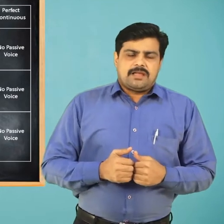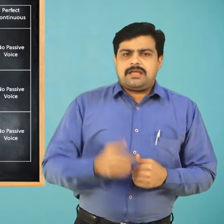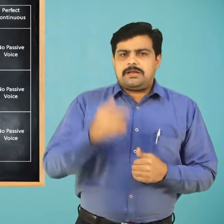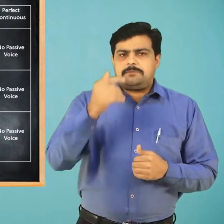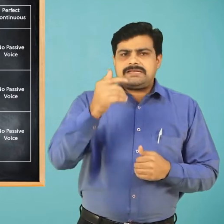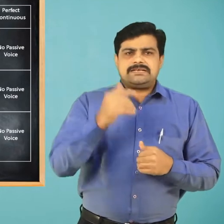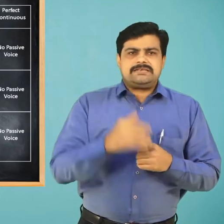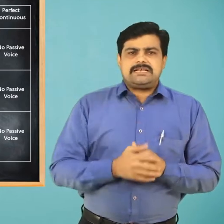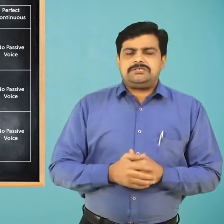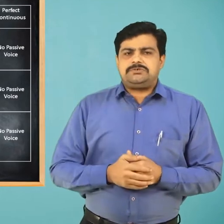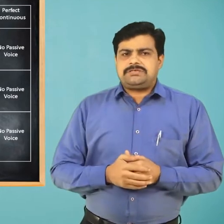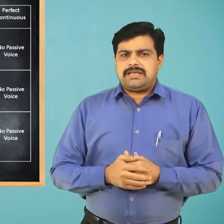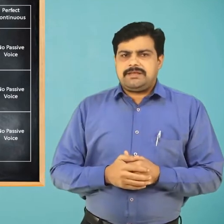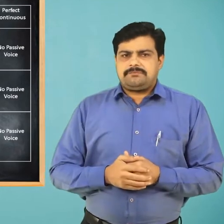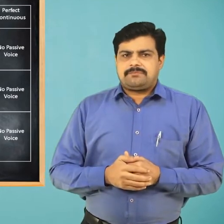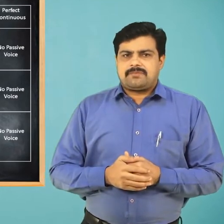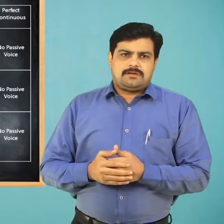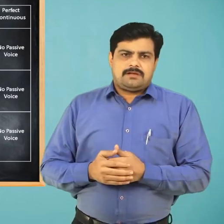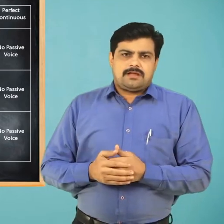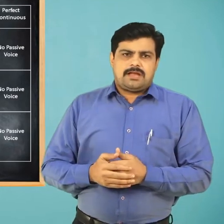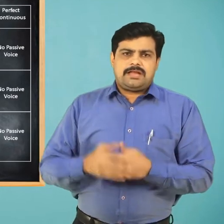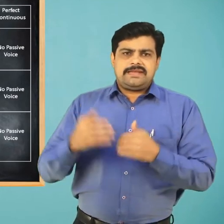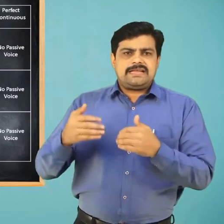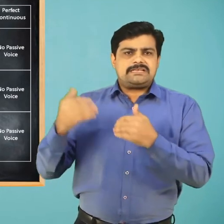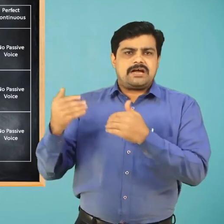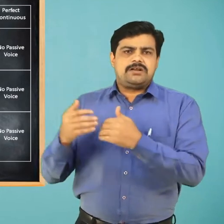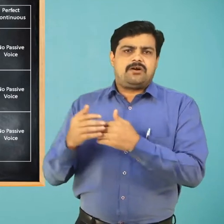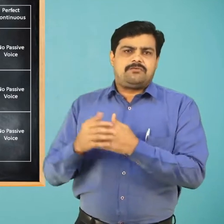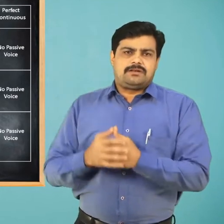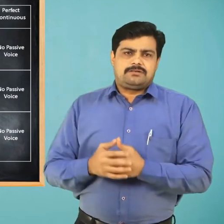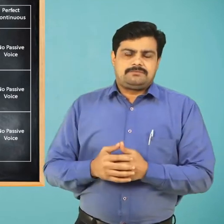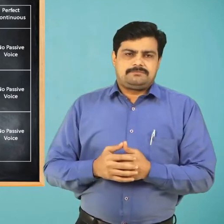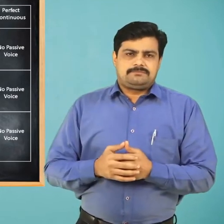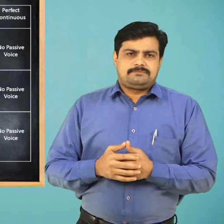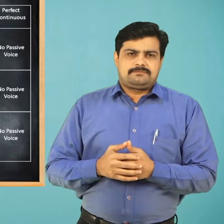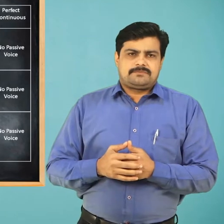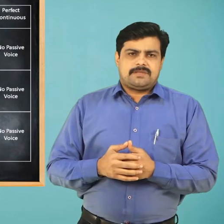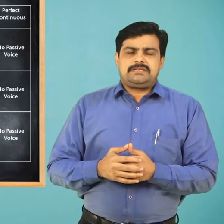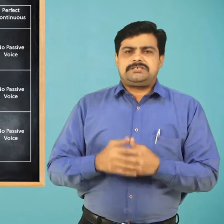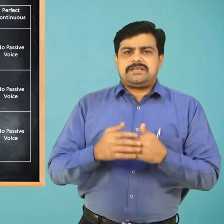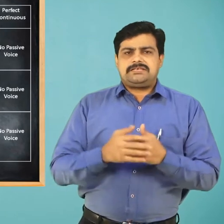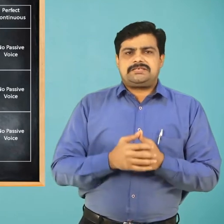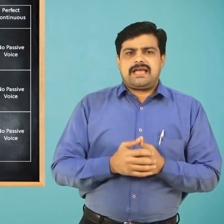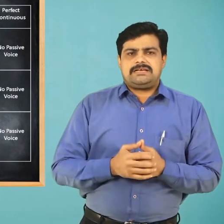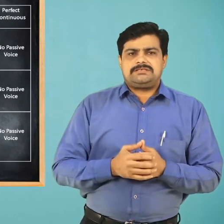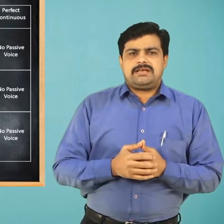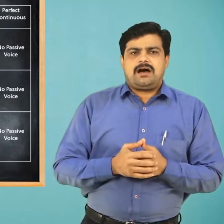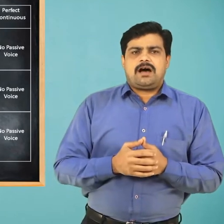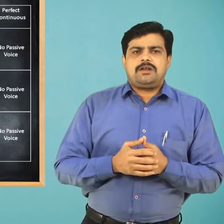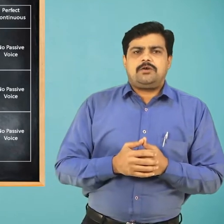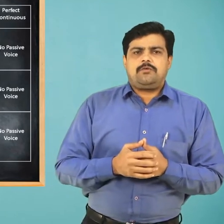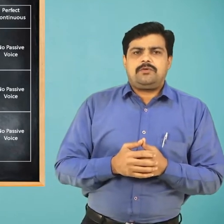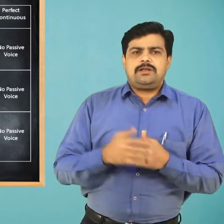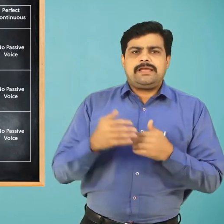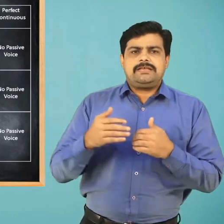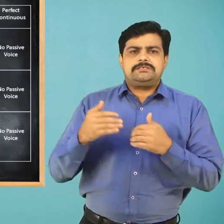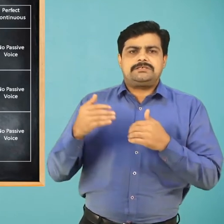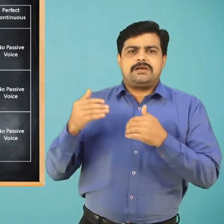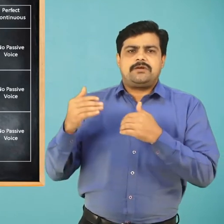Here in present tense you see, he read a novel. It is changed as a novel is